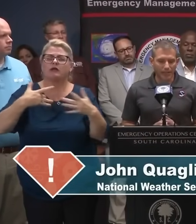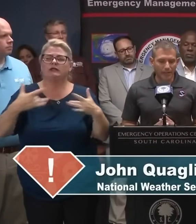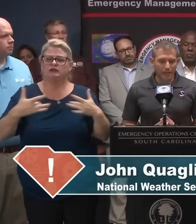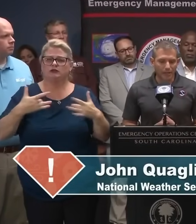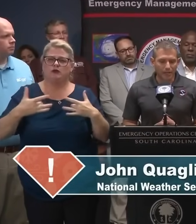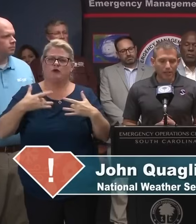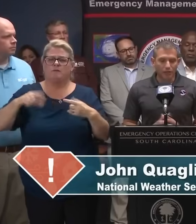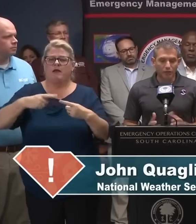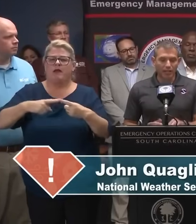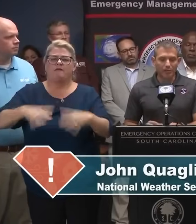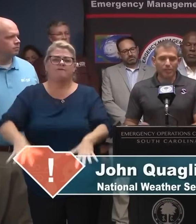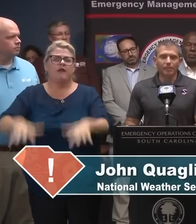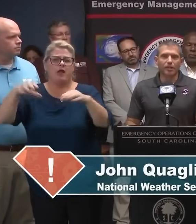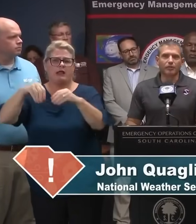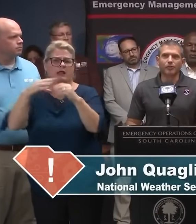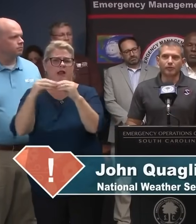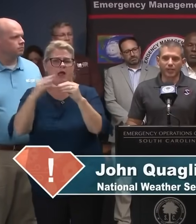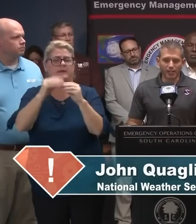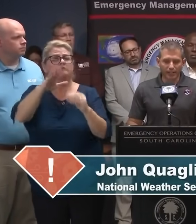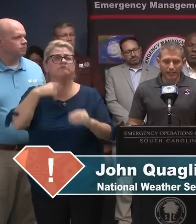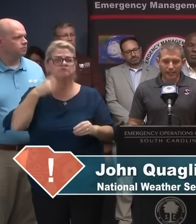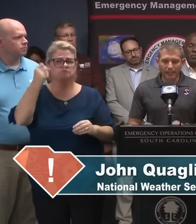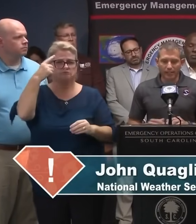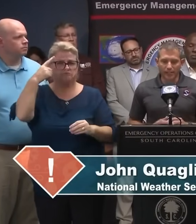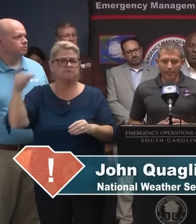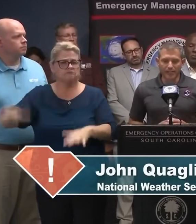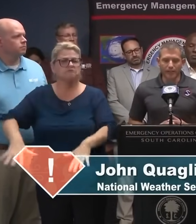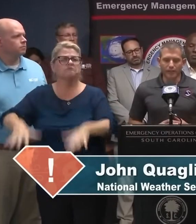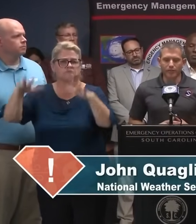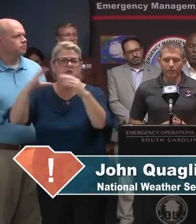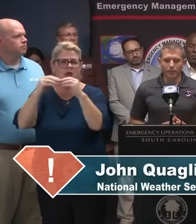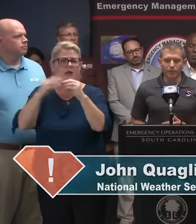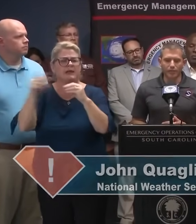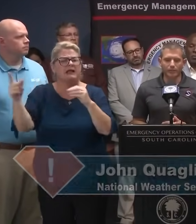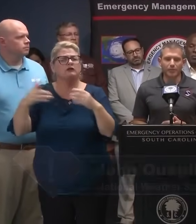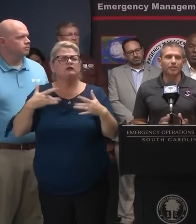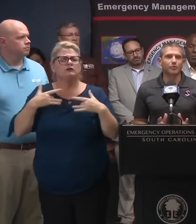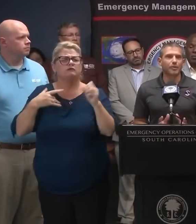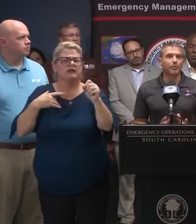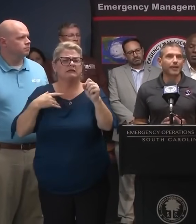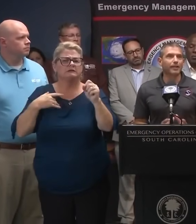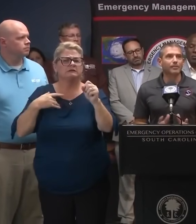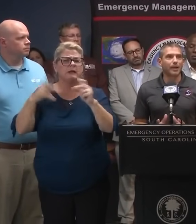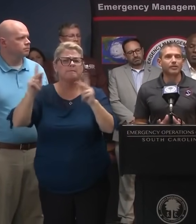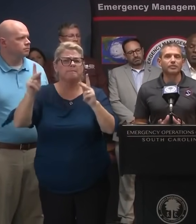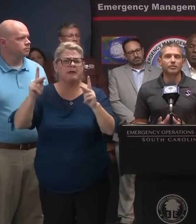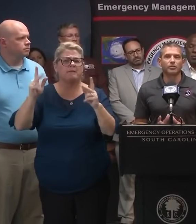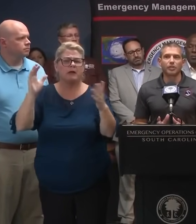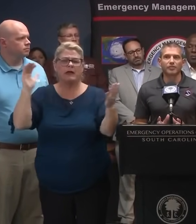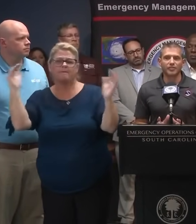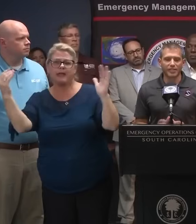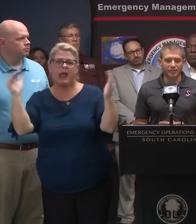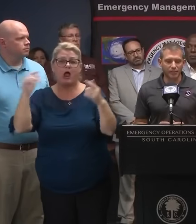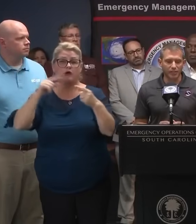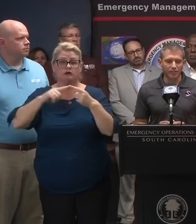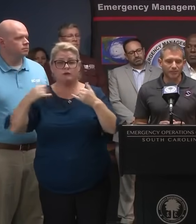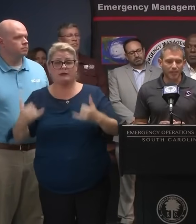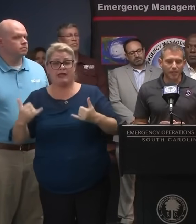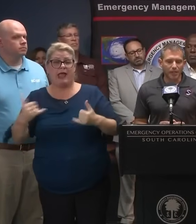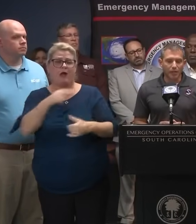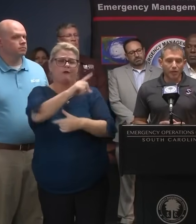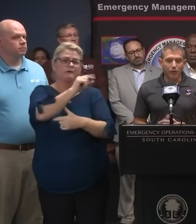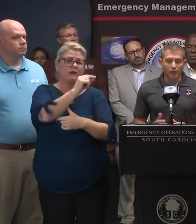Columbia. So understandably, the river flooding in Columbia is an area of concern, especially with people making comparisons to 2015